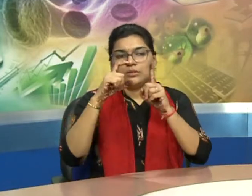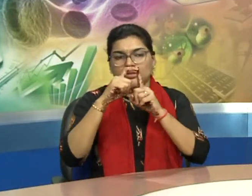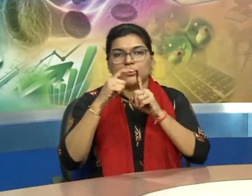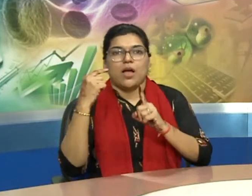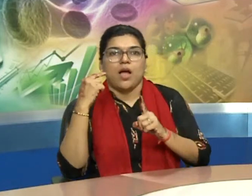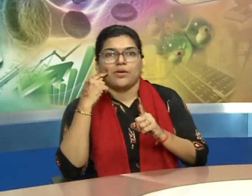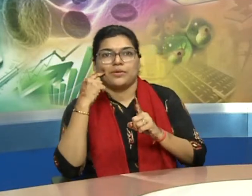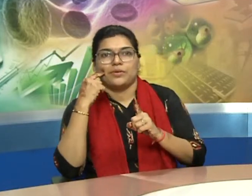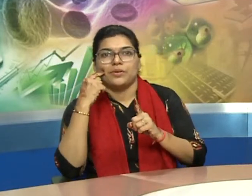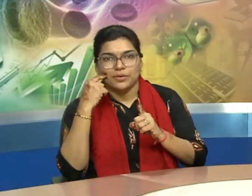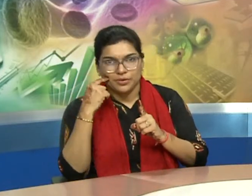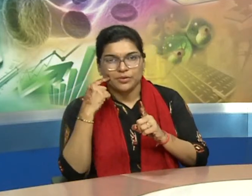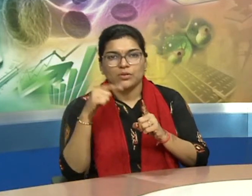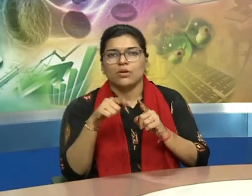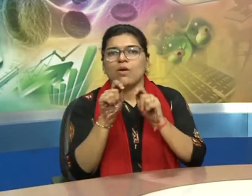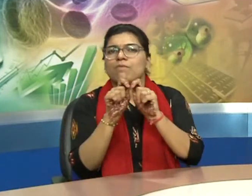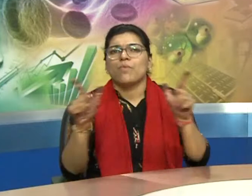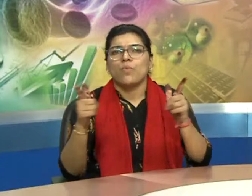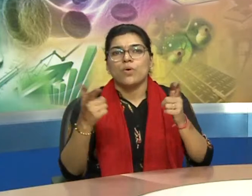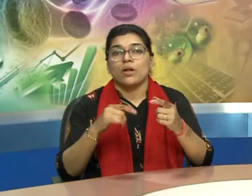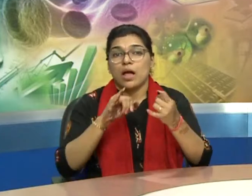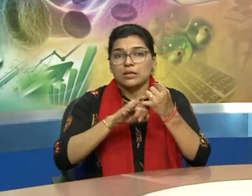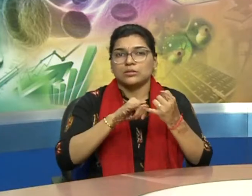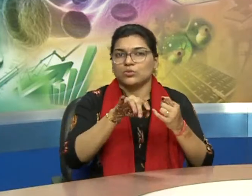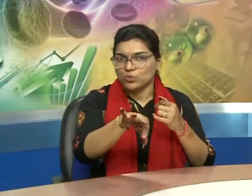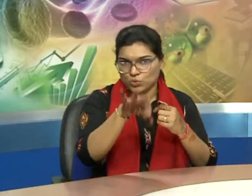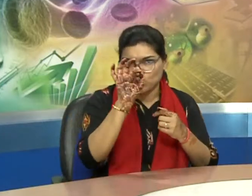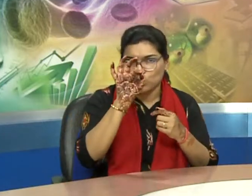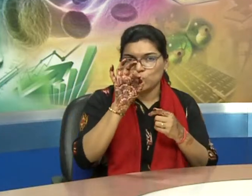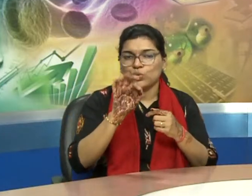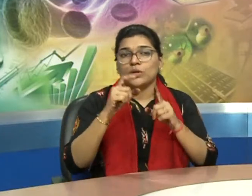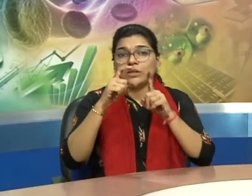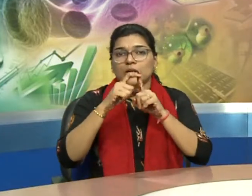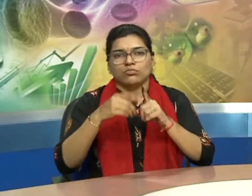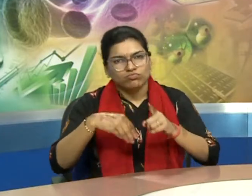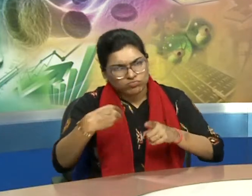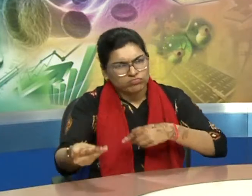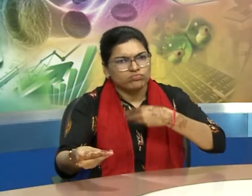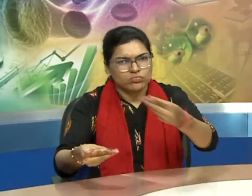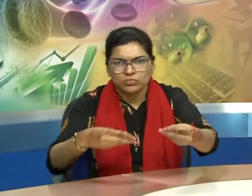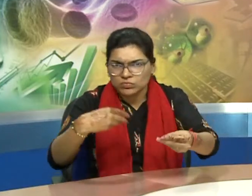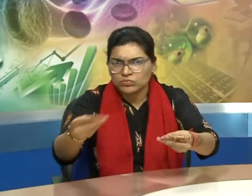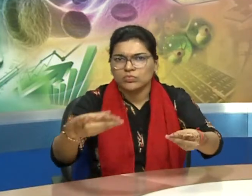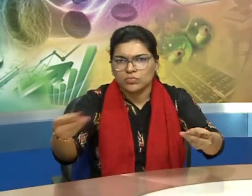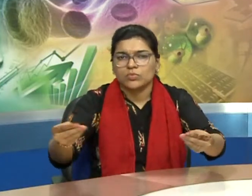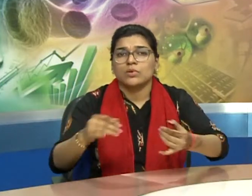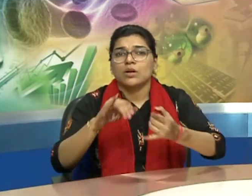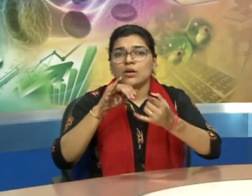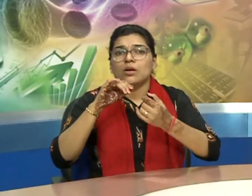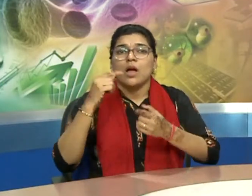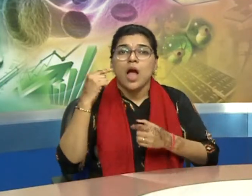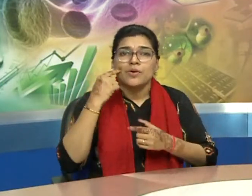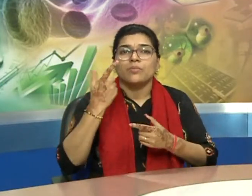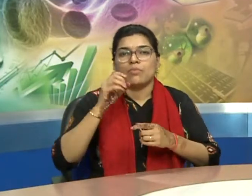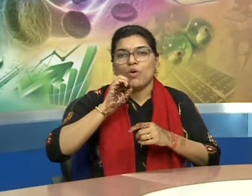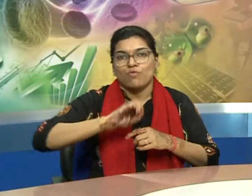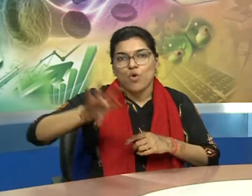is provided by the university library. And another service is selective dissemination